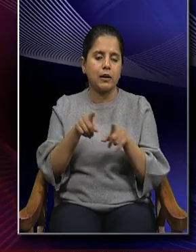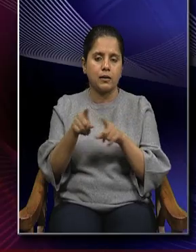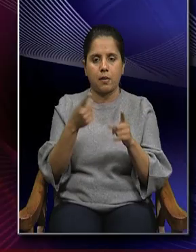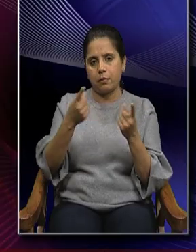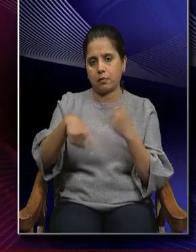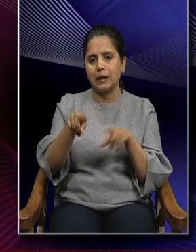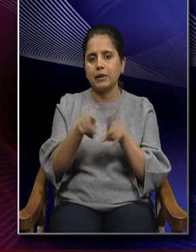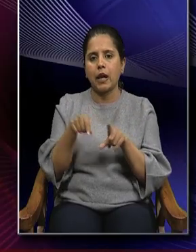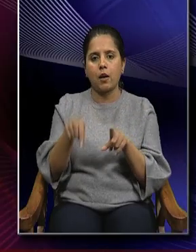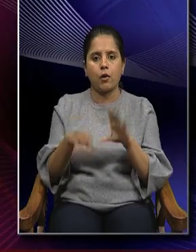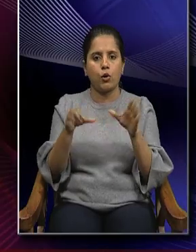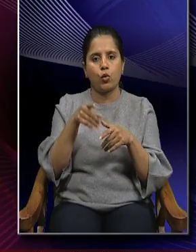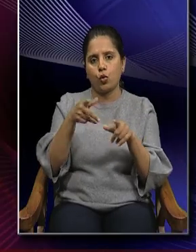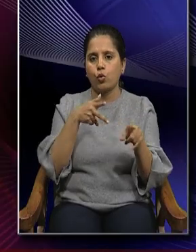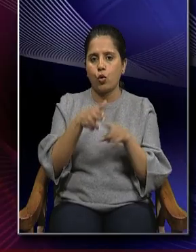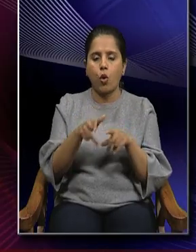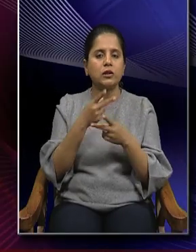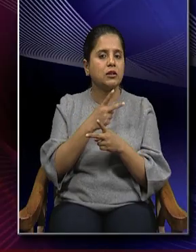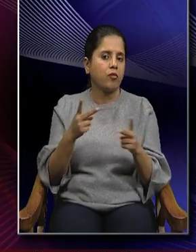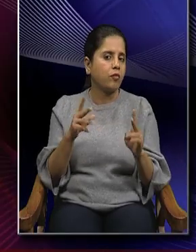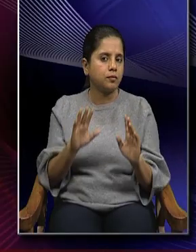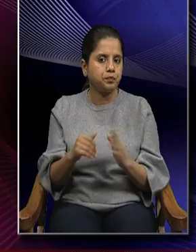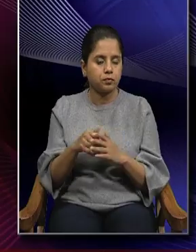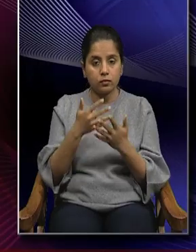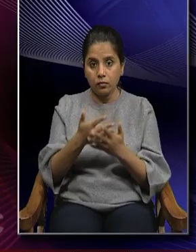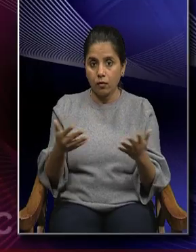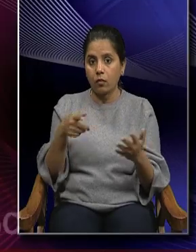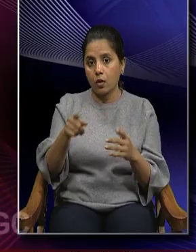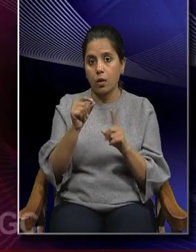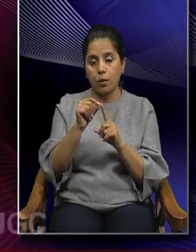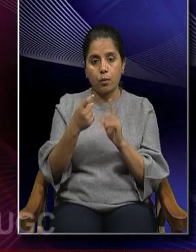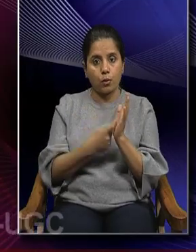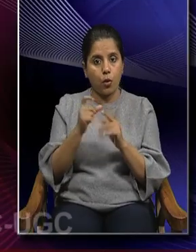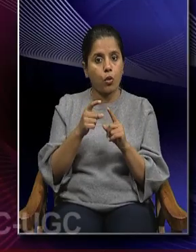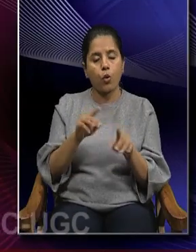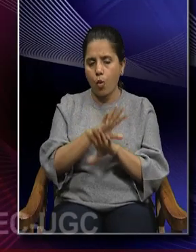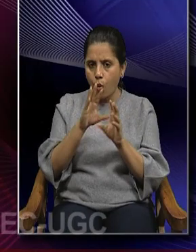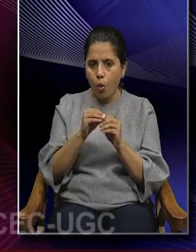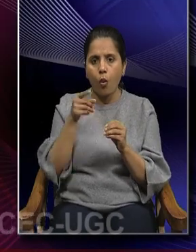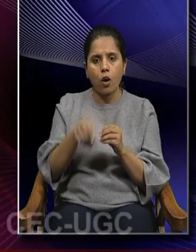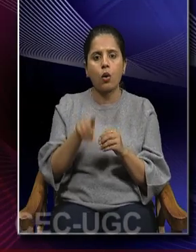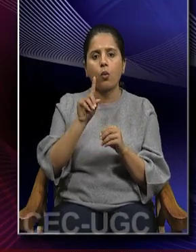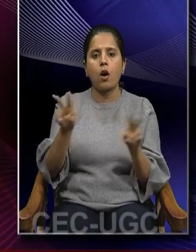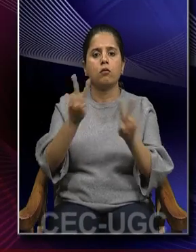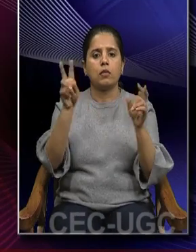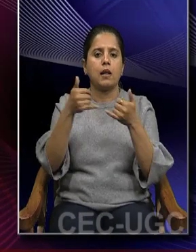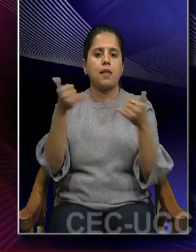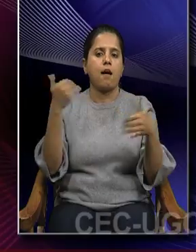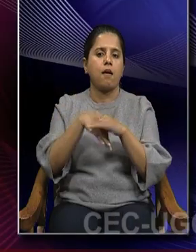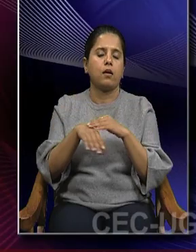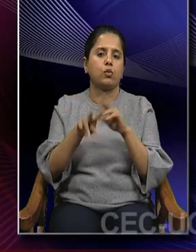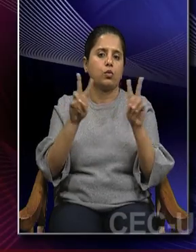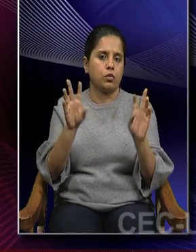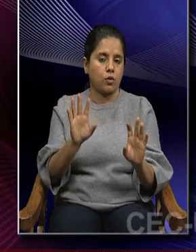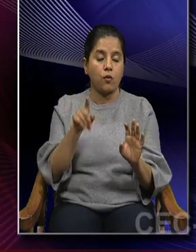the same category you are launching different products, so they all will fall in one product line.